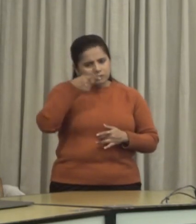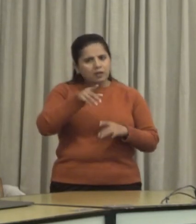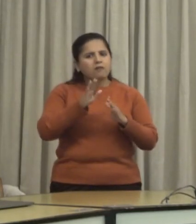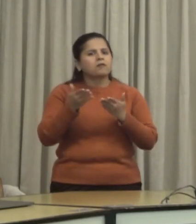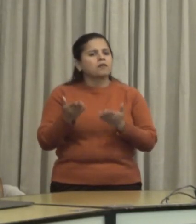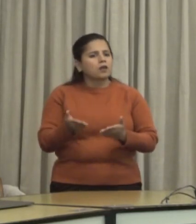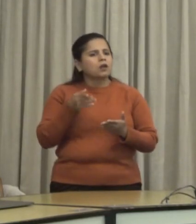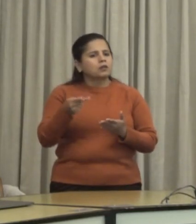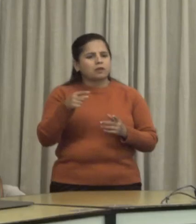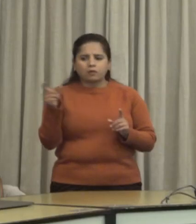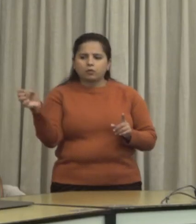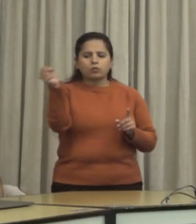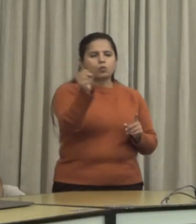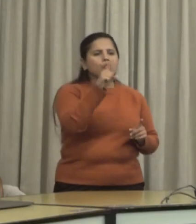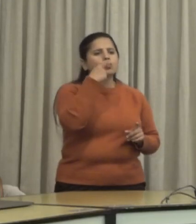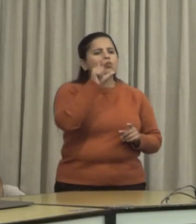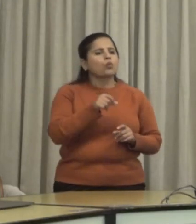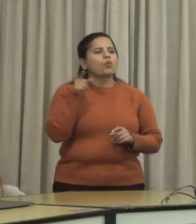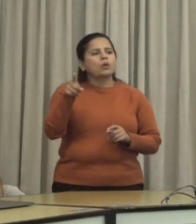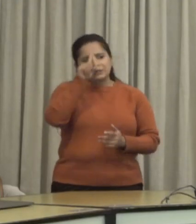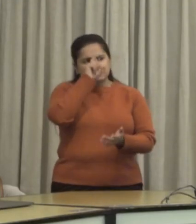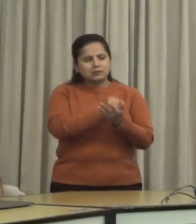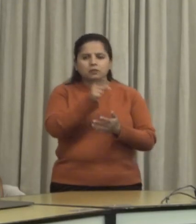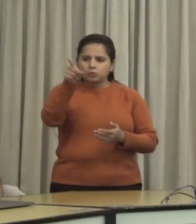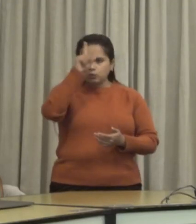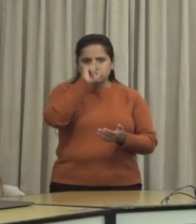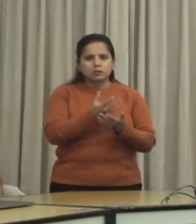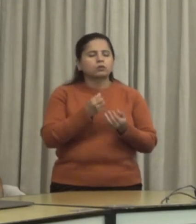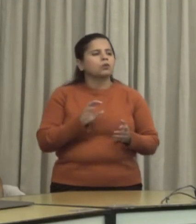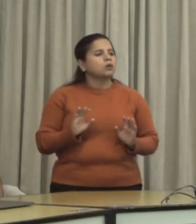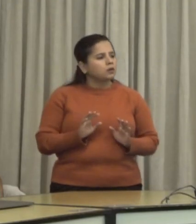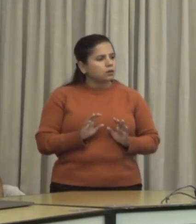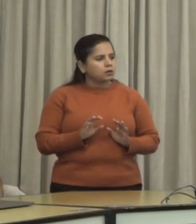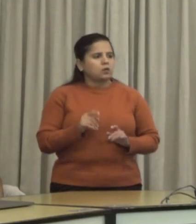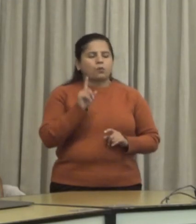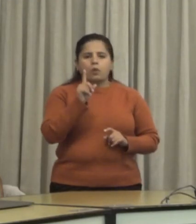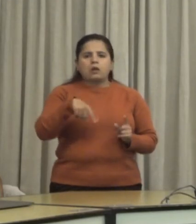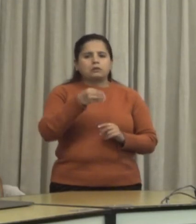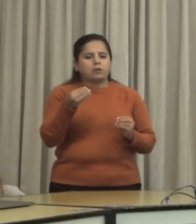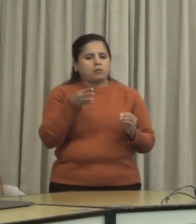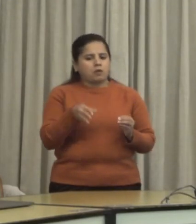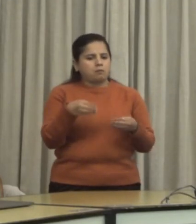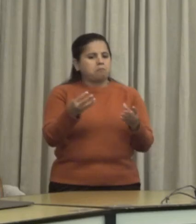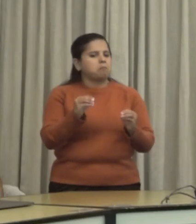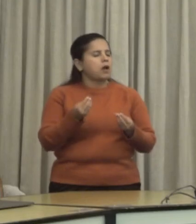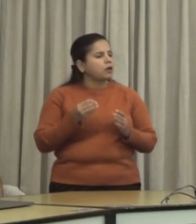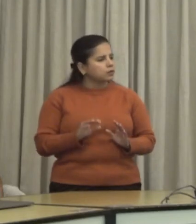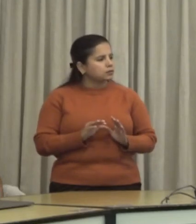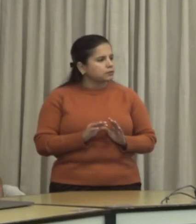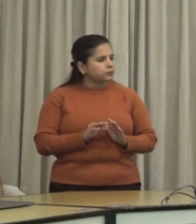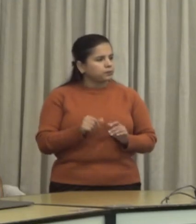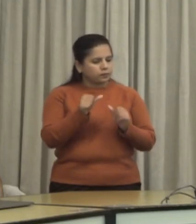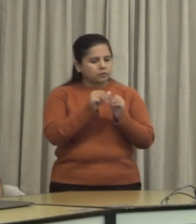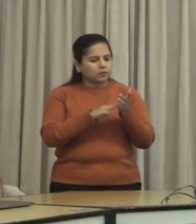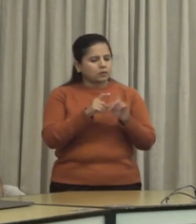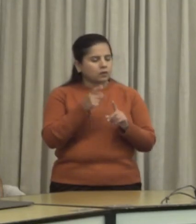to nominate someone who they want to take that decision on their behalf. So that's one thing in favor of executing one. Now, if that